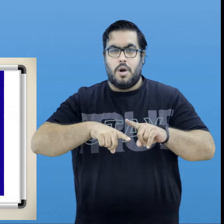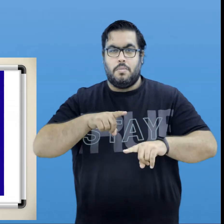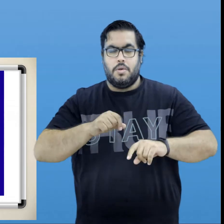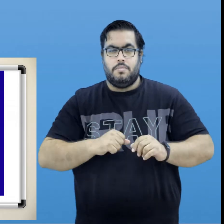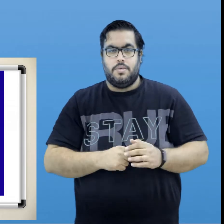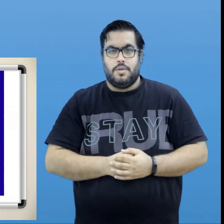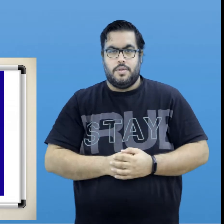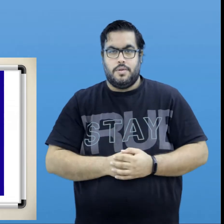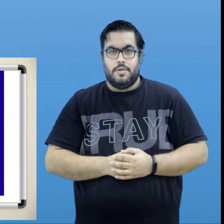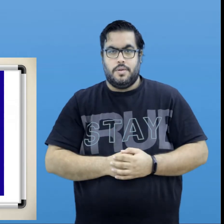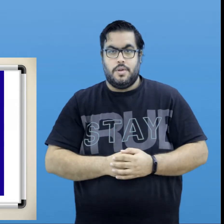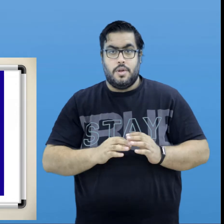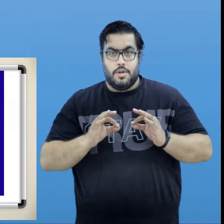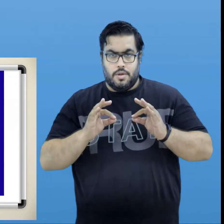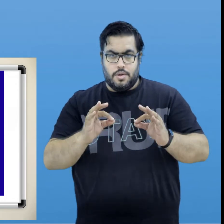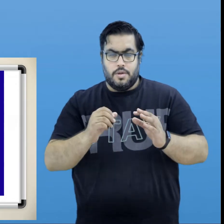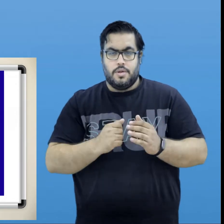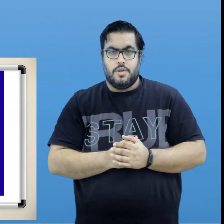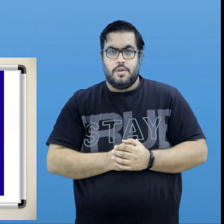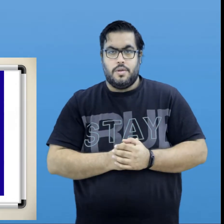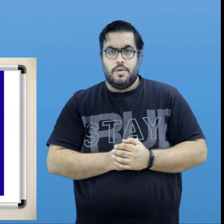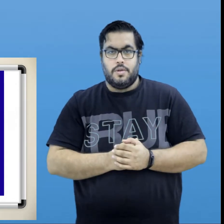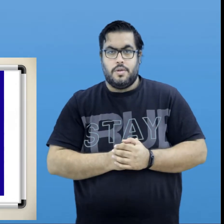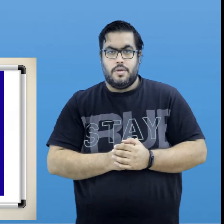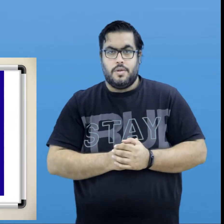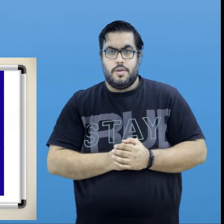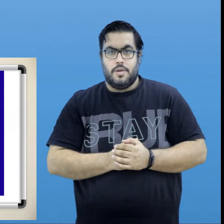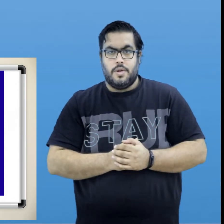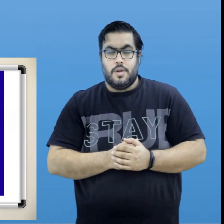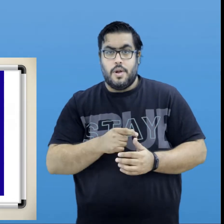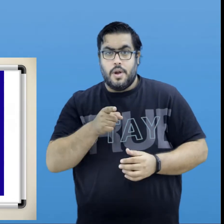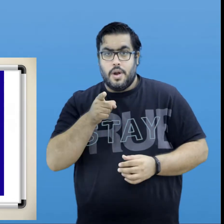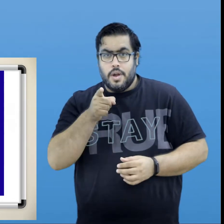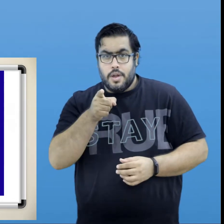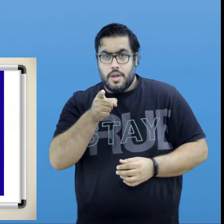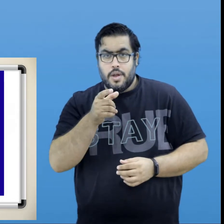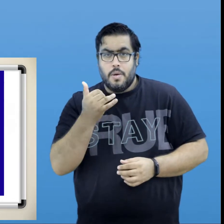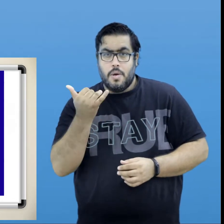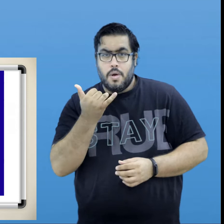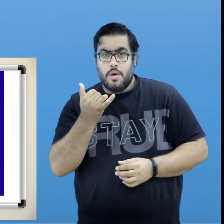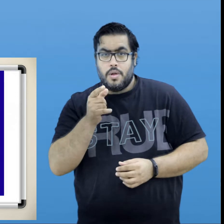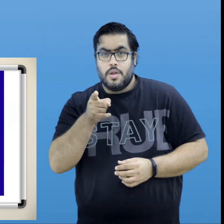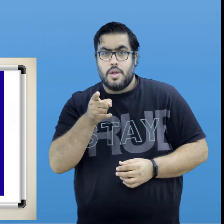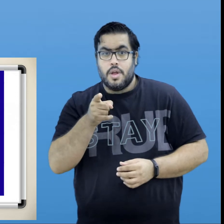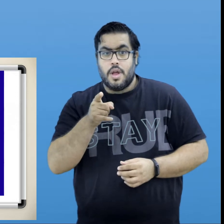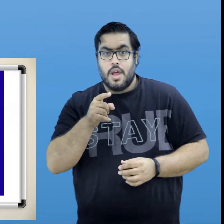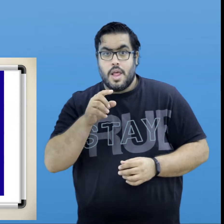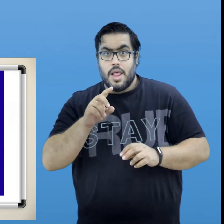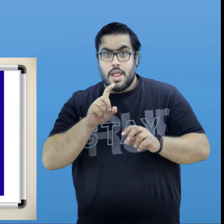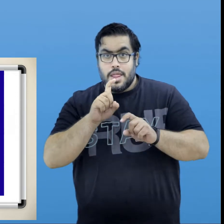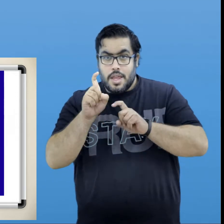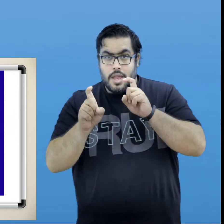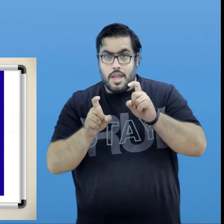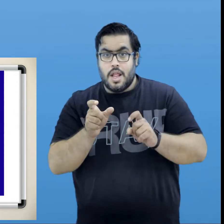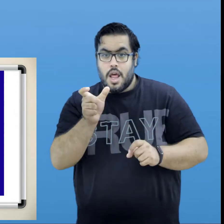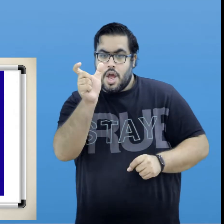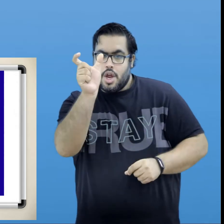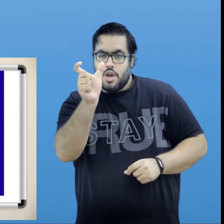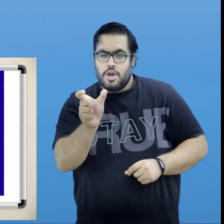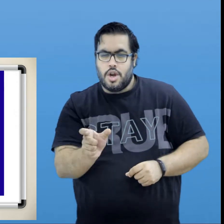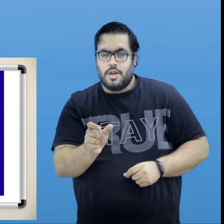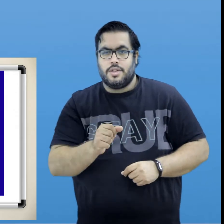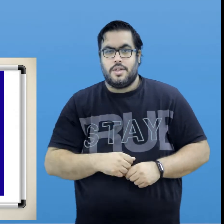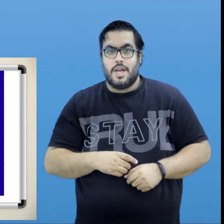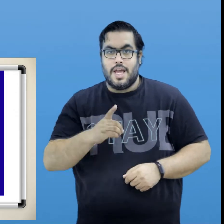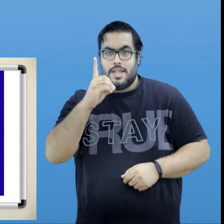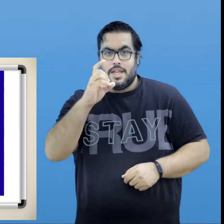To continue, if you suffer from these things or you are concerned about them, you should consult a dietitian. We have a new item